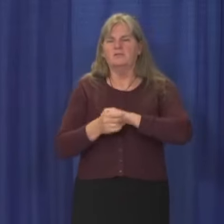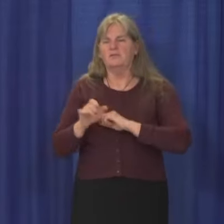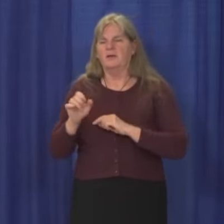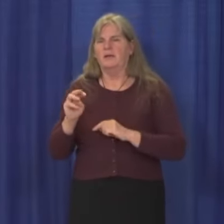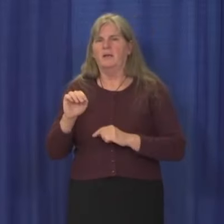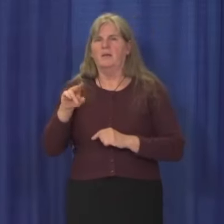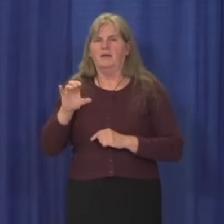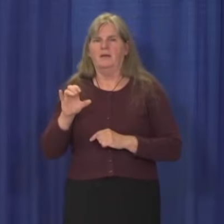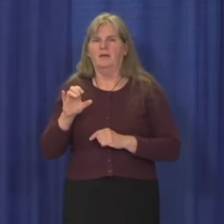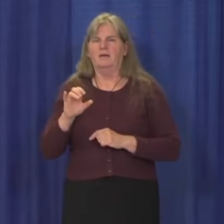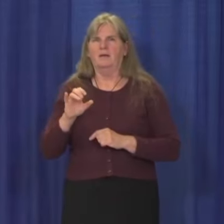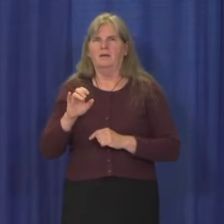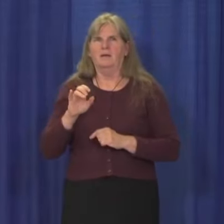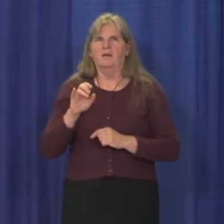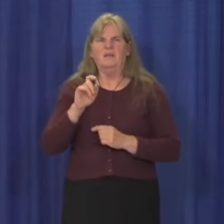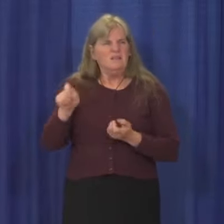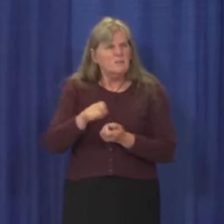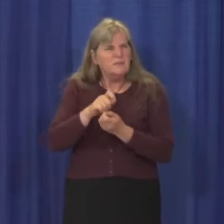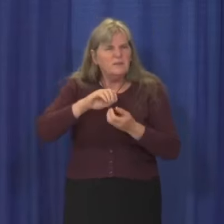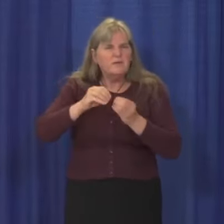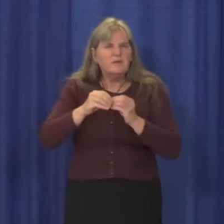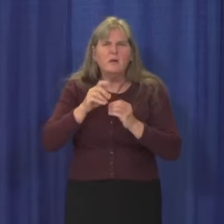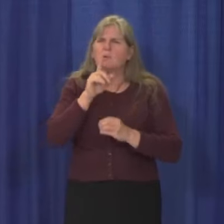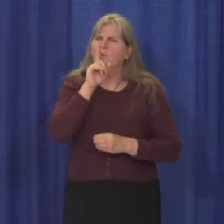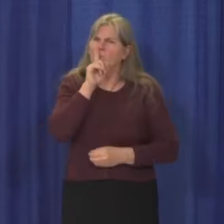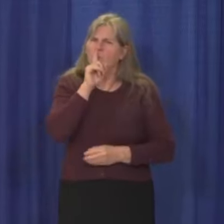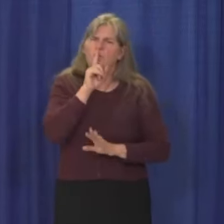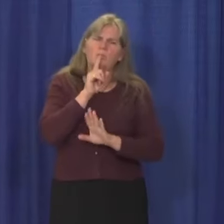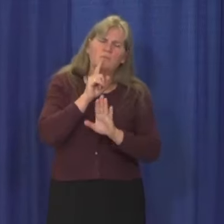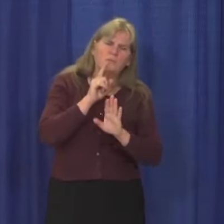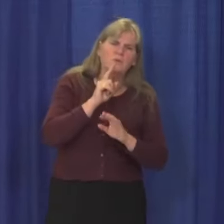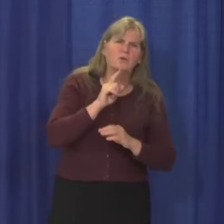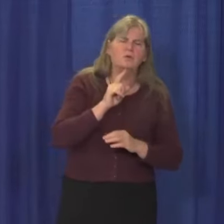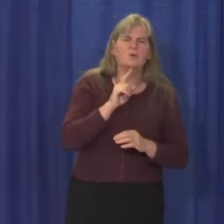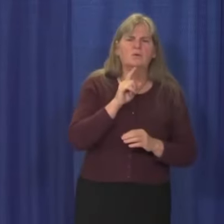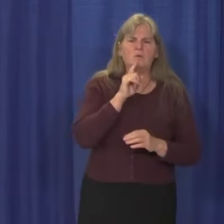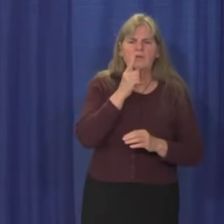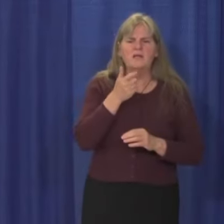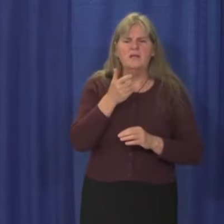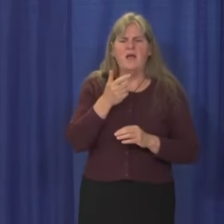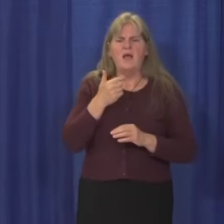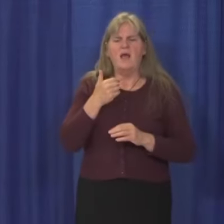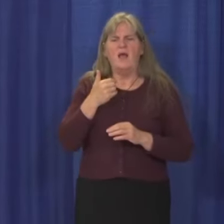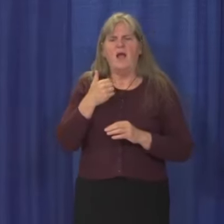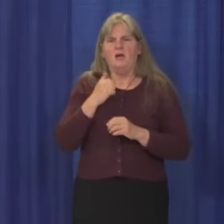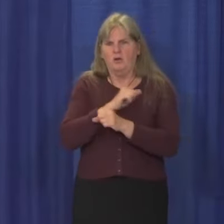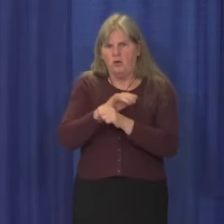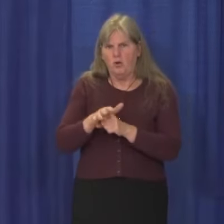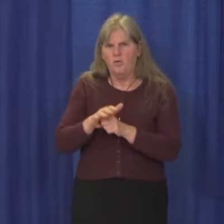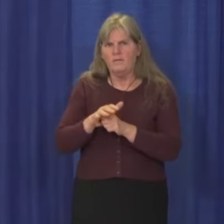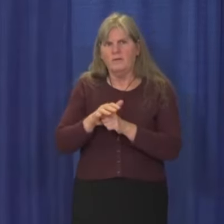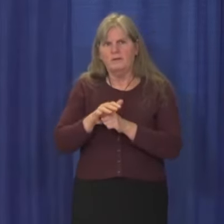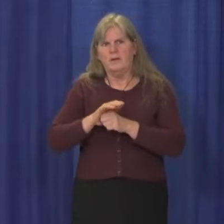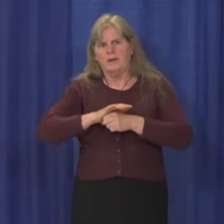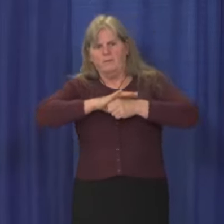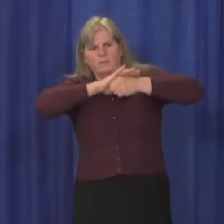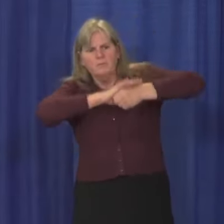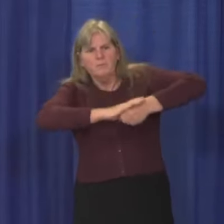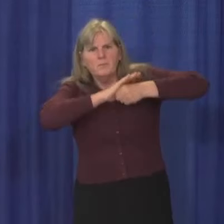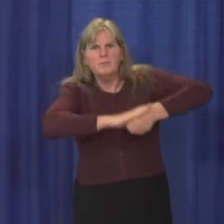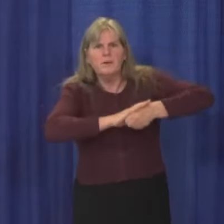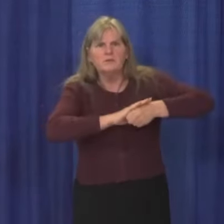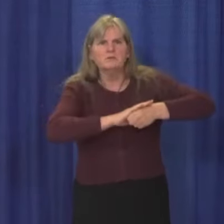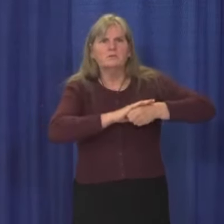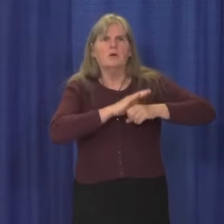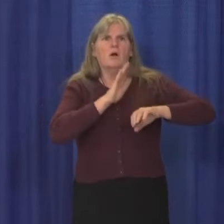still, as what we've been hearing for over a year and a half now, it's a strain on the medical community and our assets. But I'm sure Dr. Hanley would have